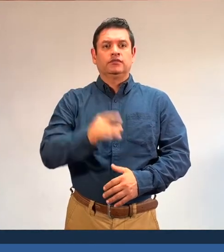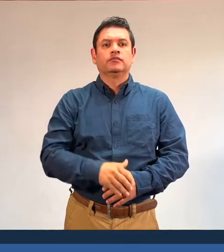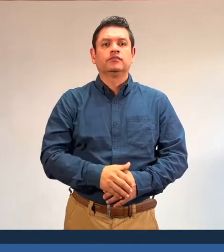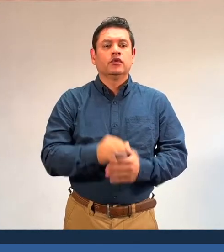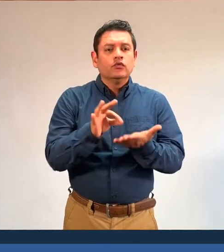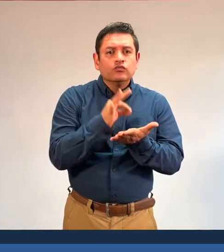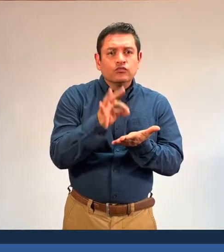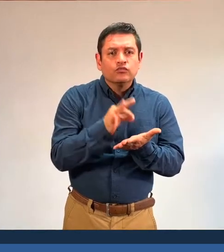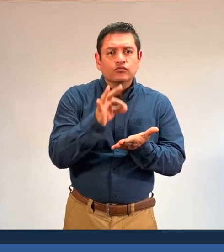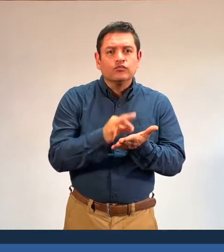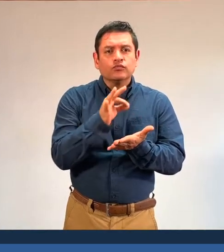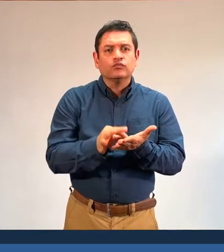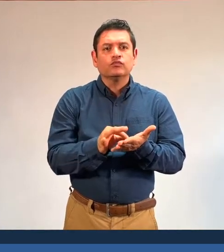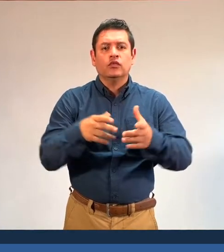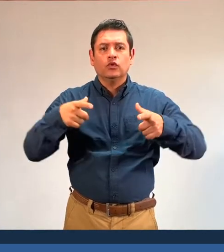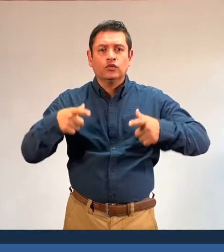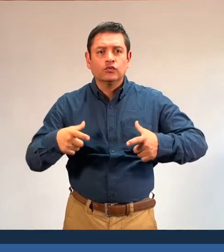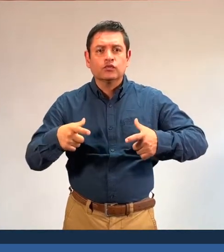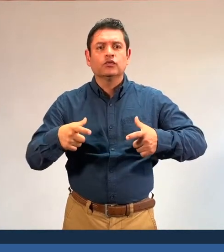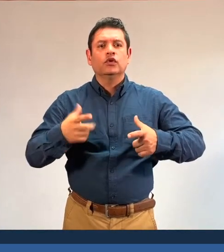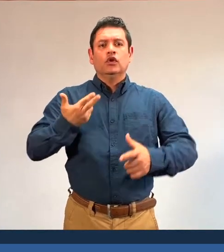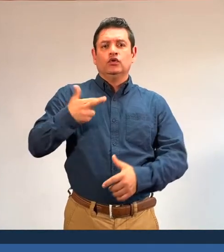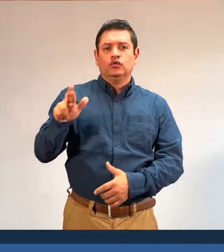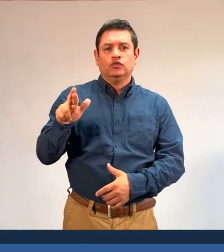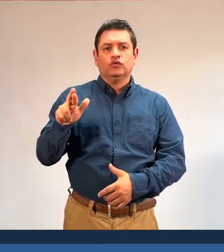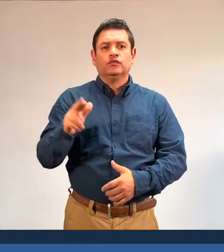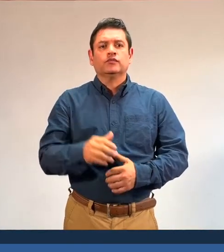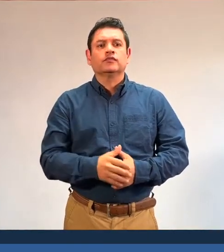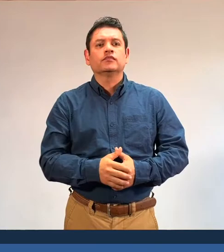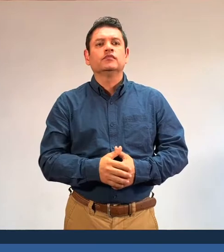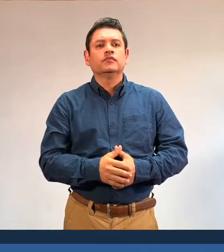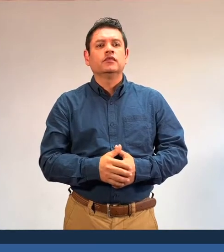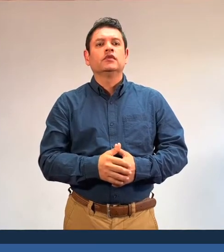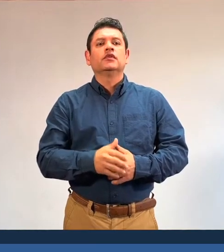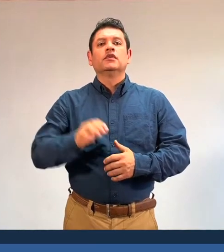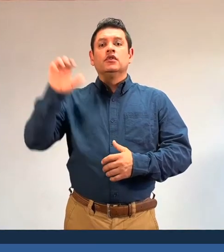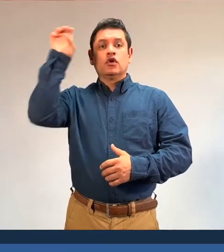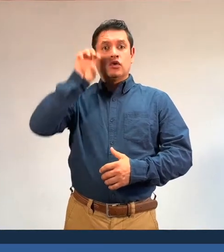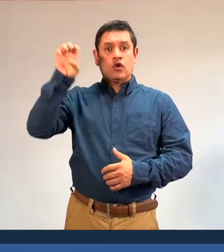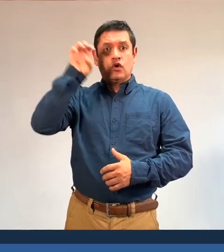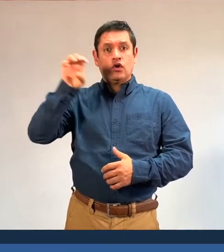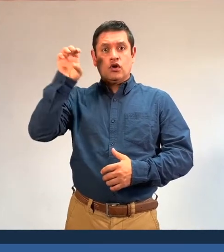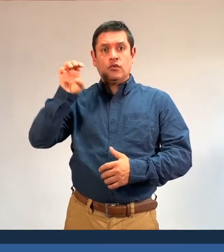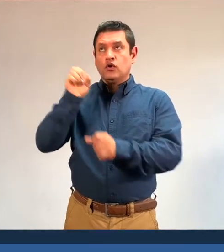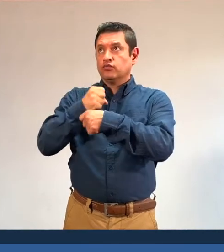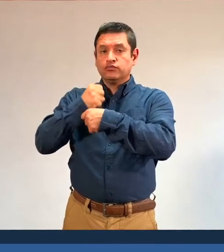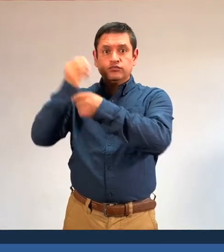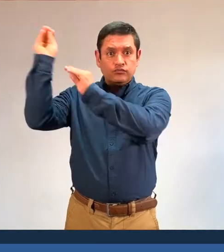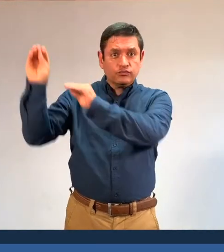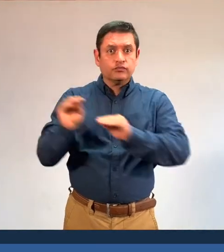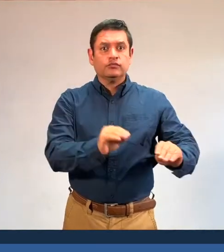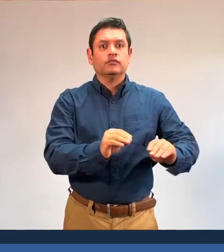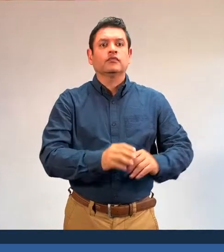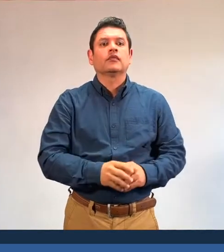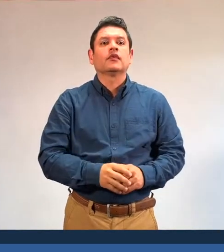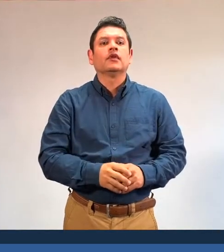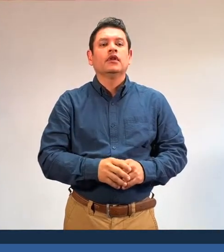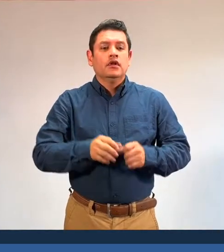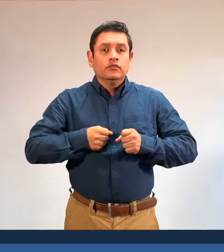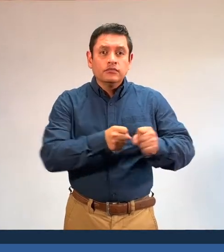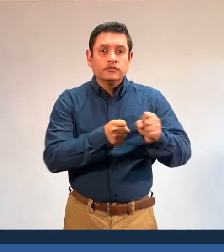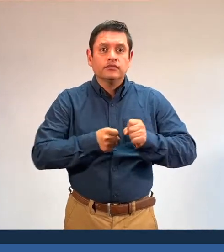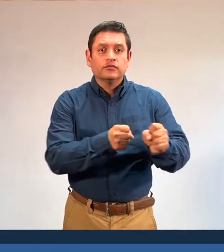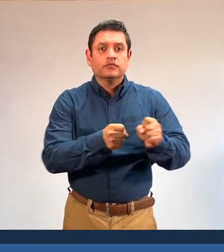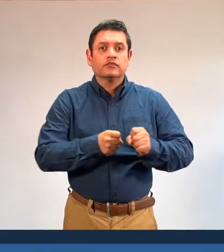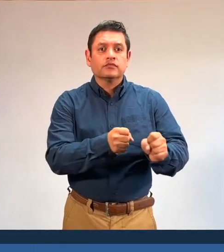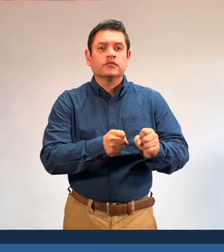other artifacts. For example, embroidery, exvotos, Mexican and European ceramics, polychrome woodworks, pre-Hispanic